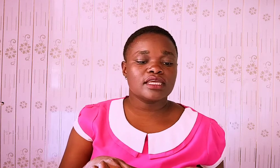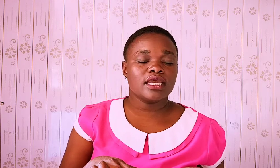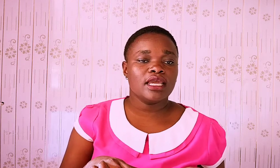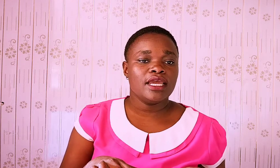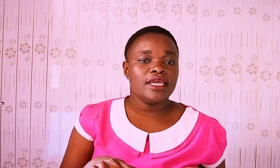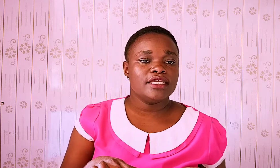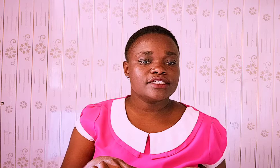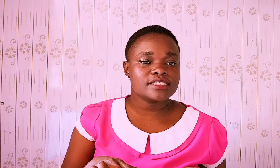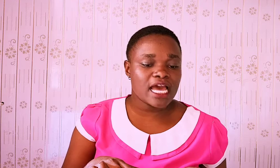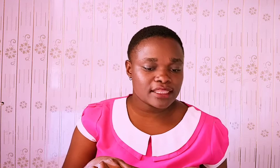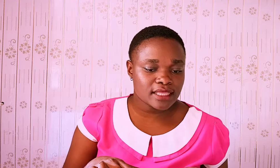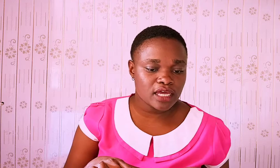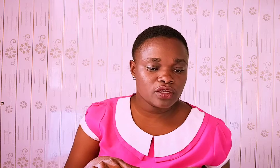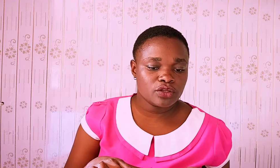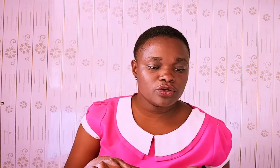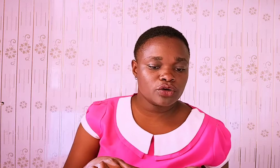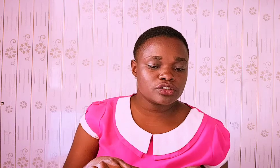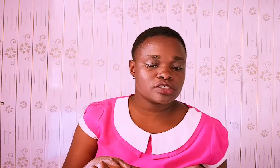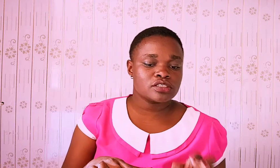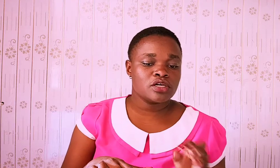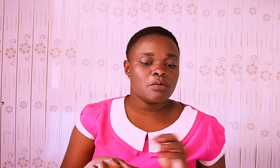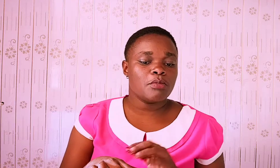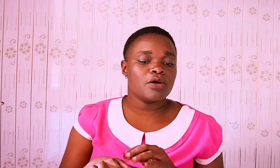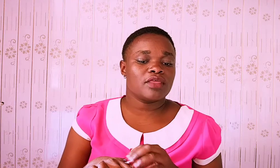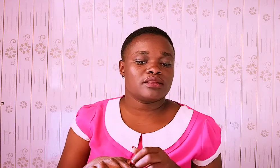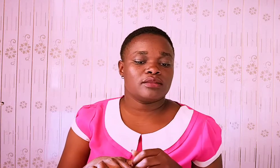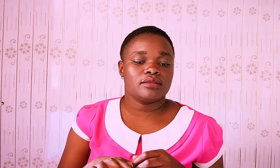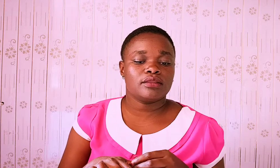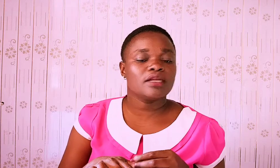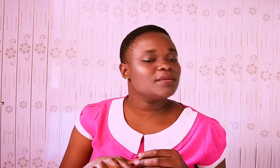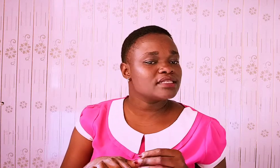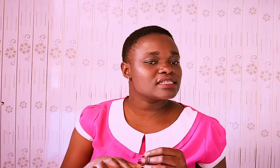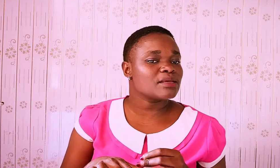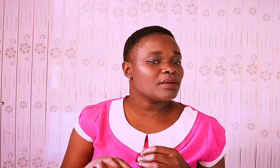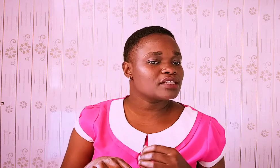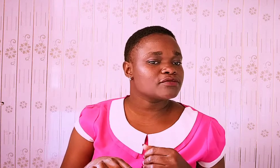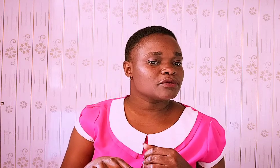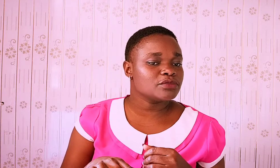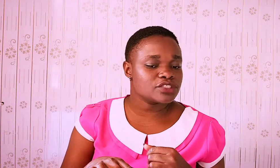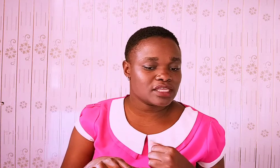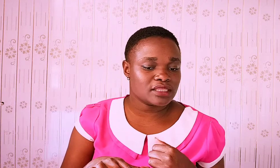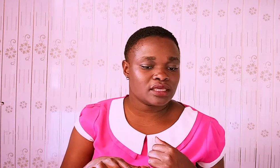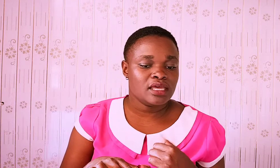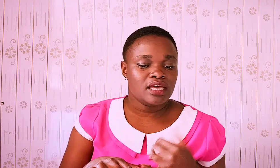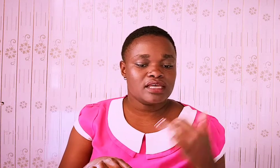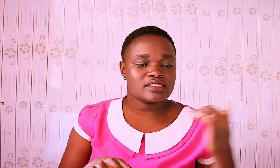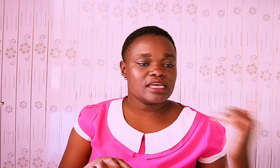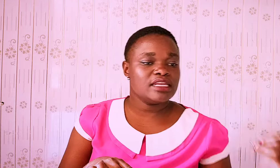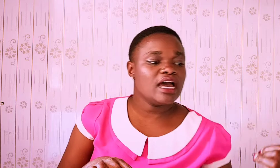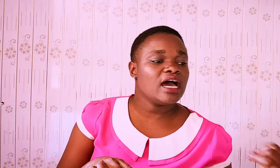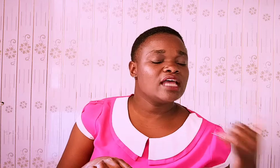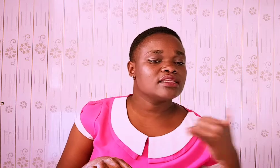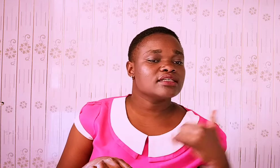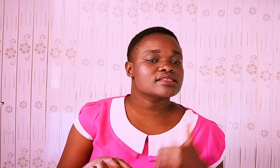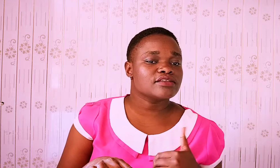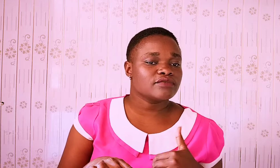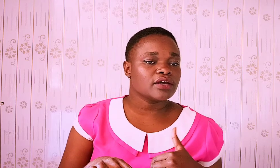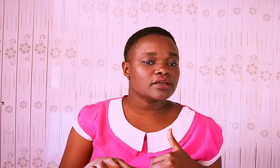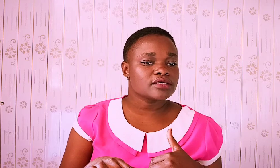facing each other, not more than 3 meters apart from each other, the signer and the receiver.